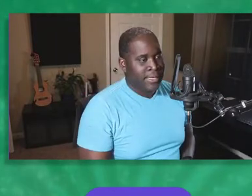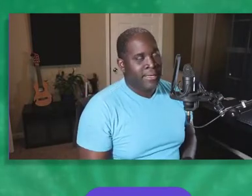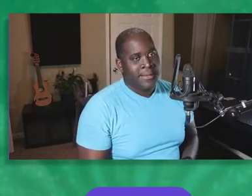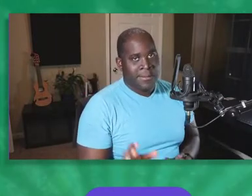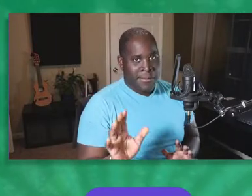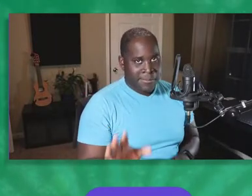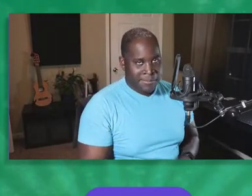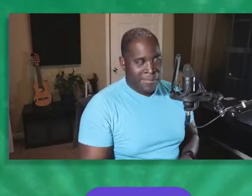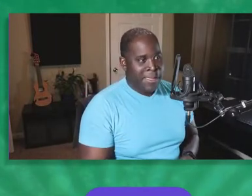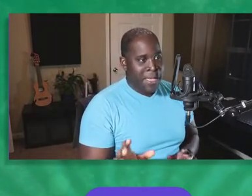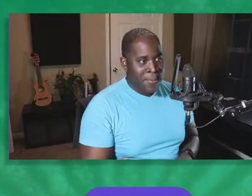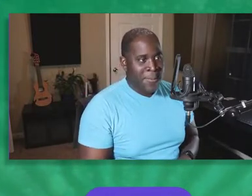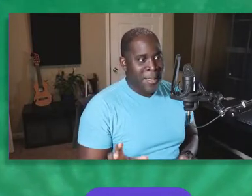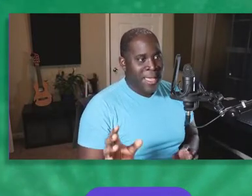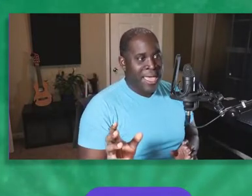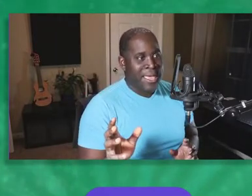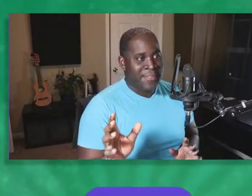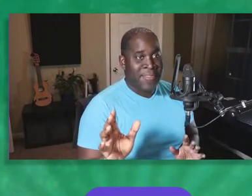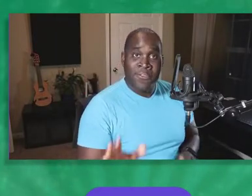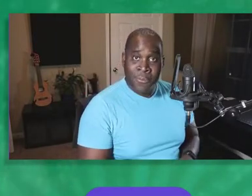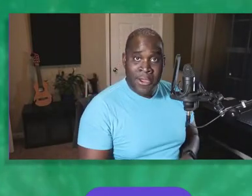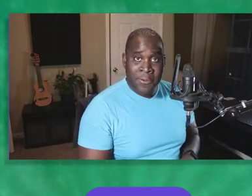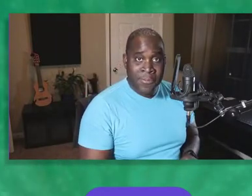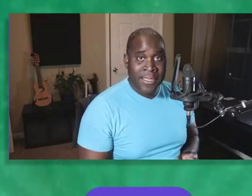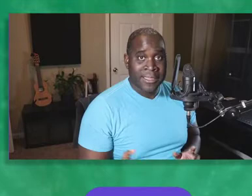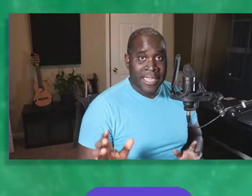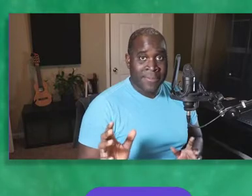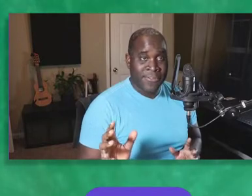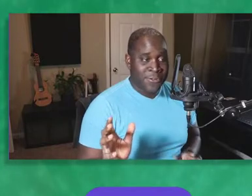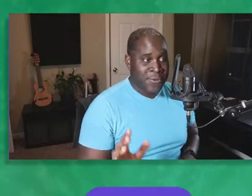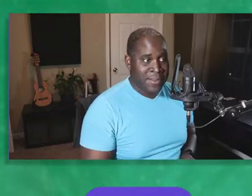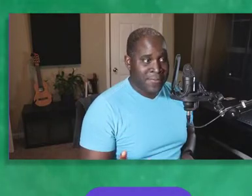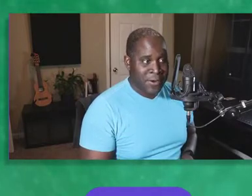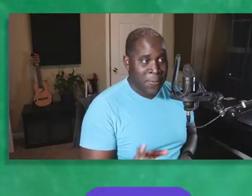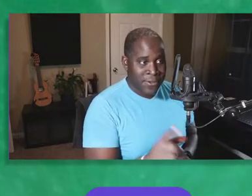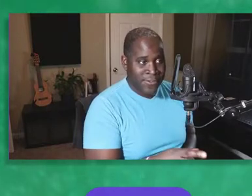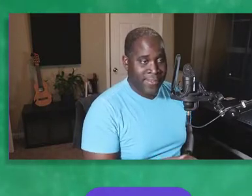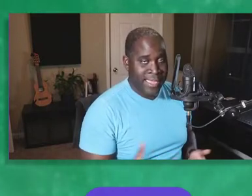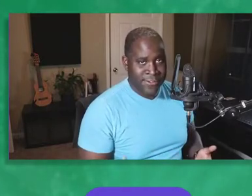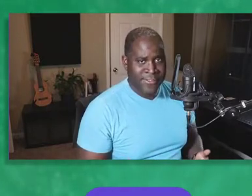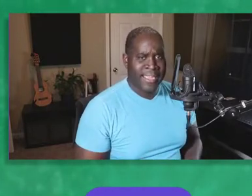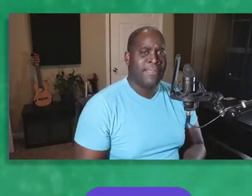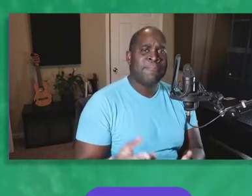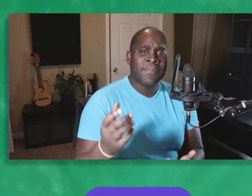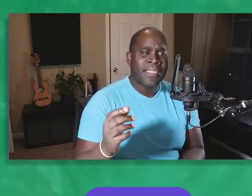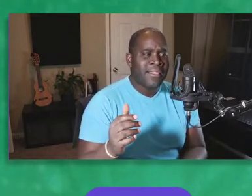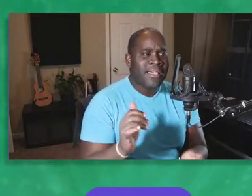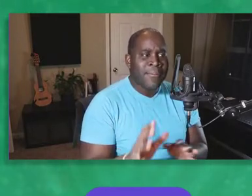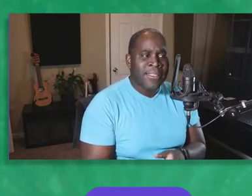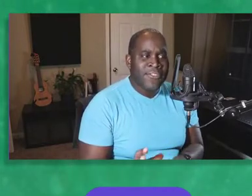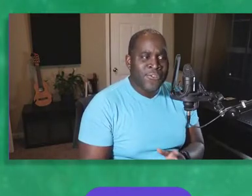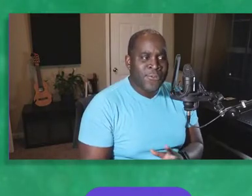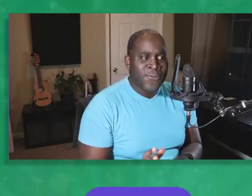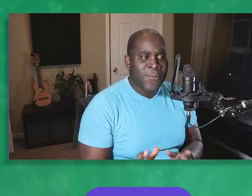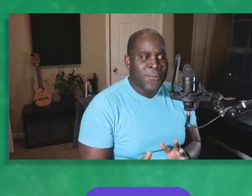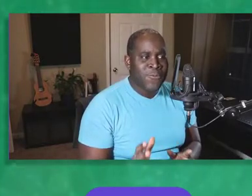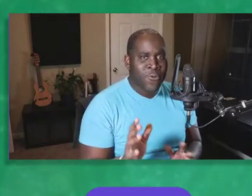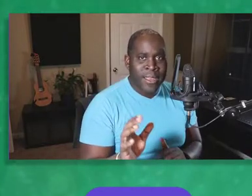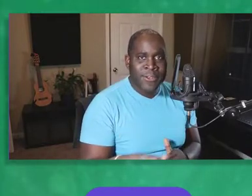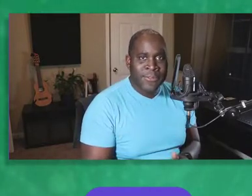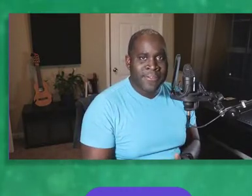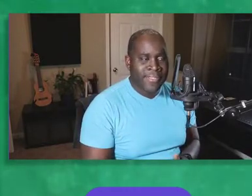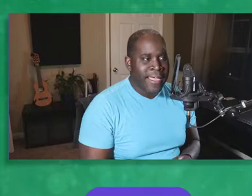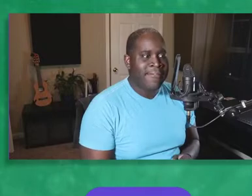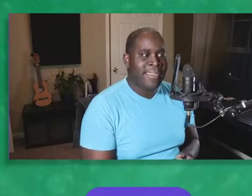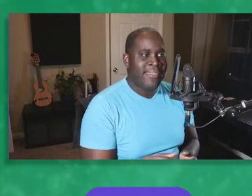clothes. Help. And thanks for bearing with me. Like, I'm still trying to figure out what she's saying as she's saying it. A couple issues